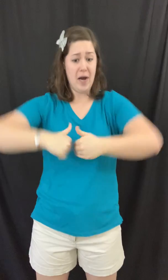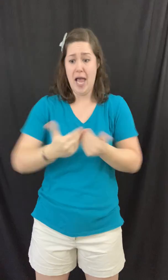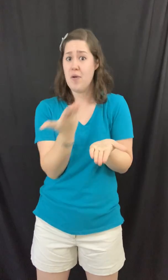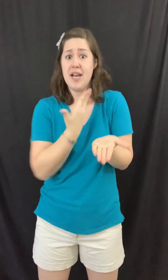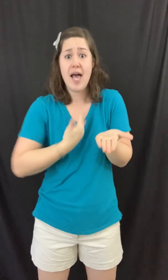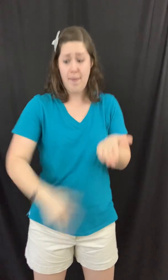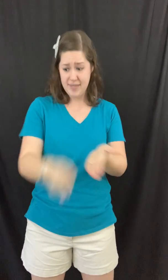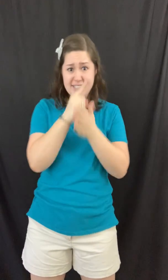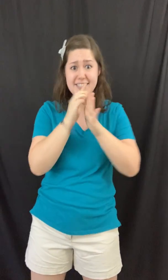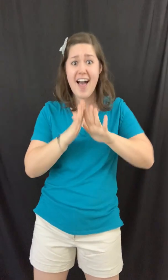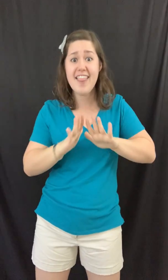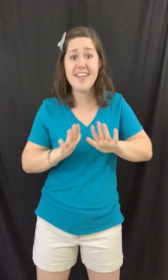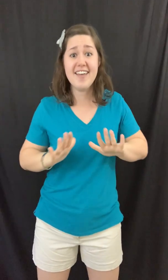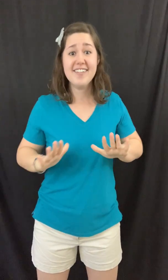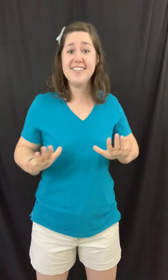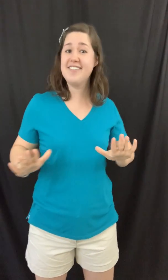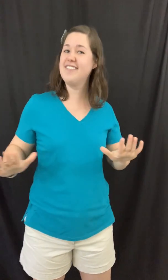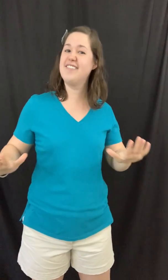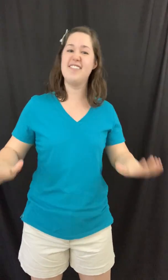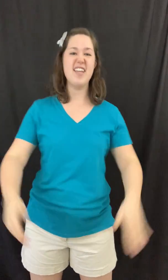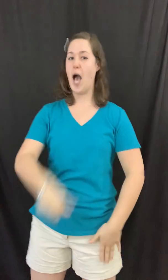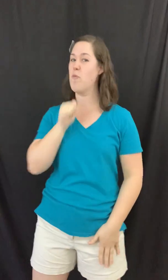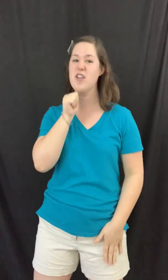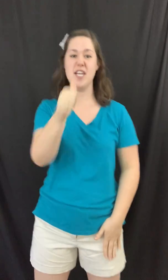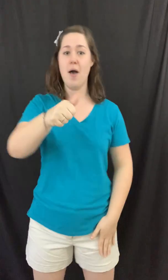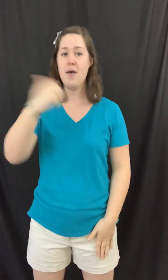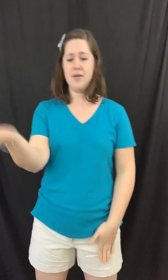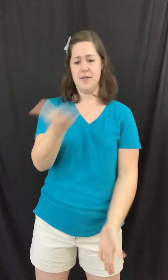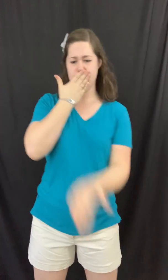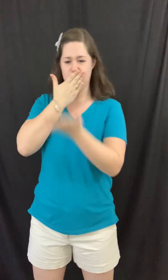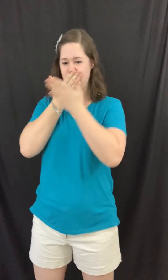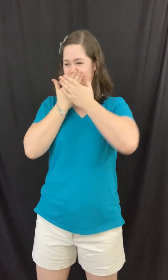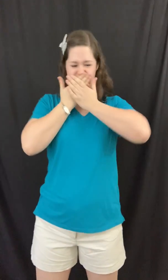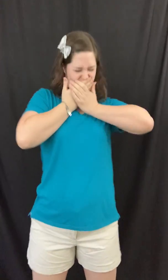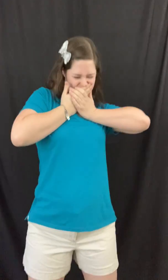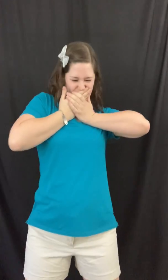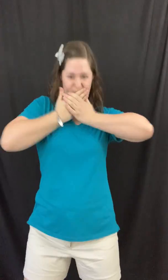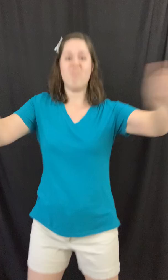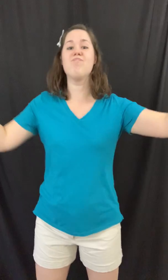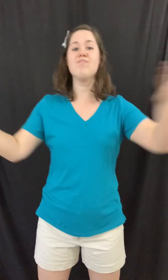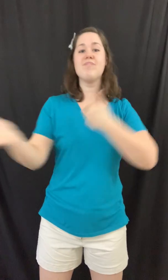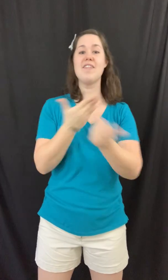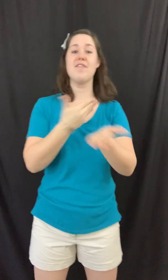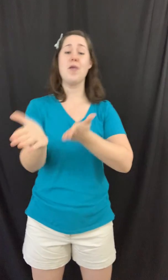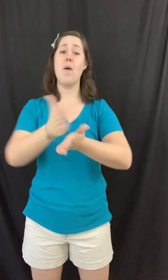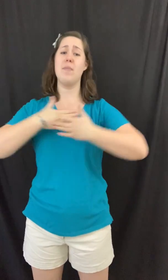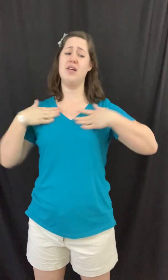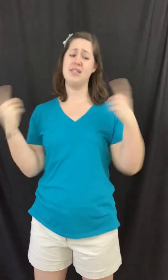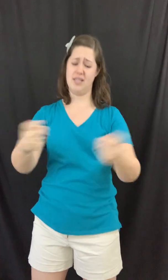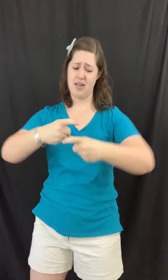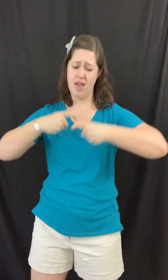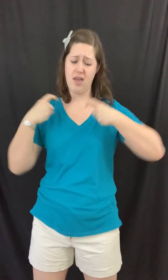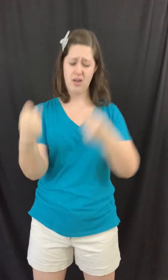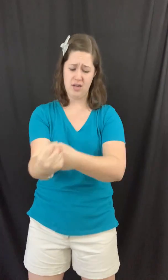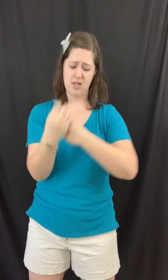can I be silent, no, I will never be silent, no Even though I'm watching something,